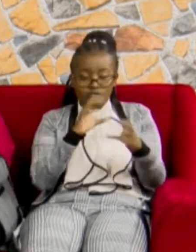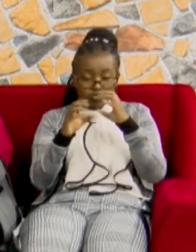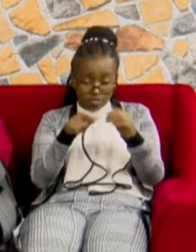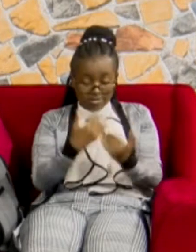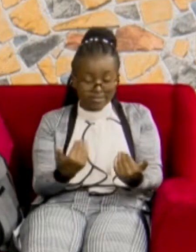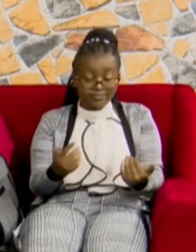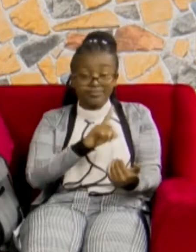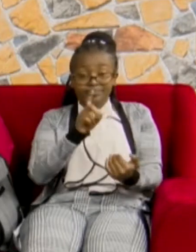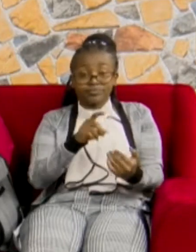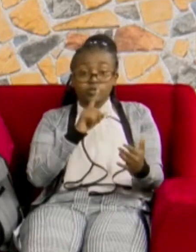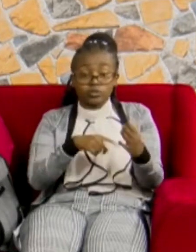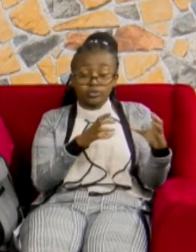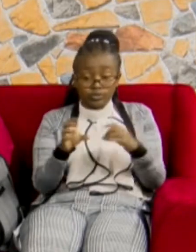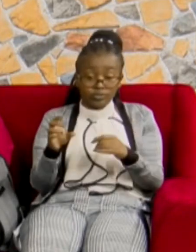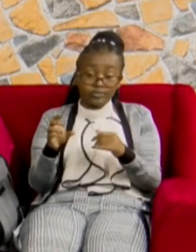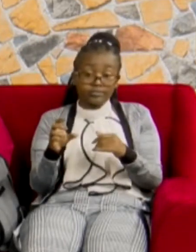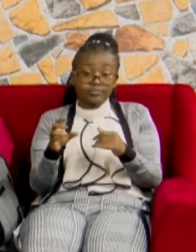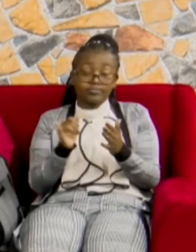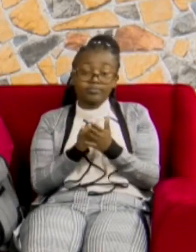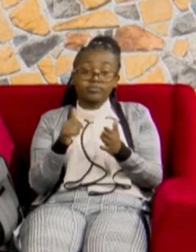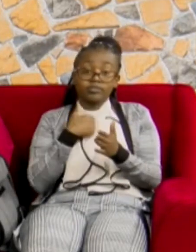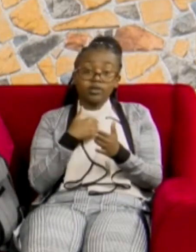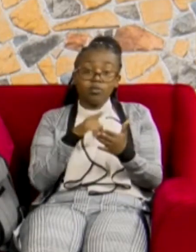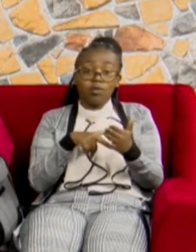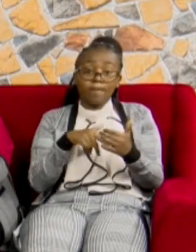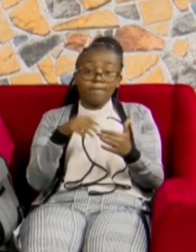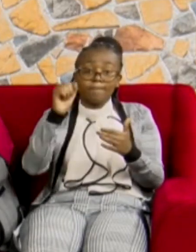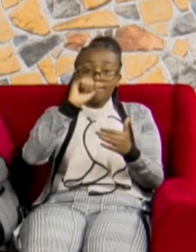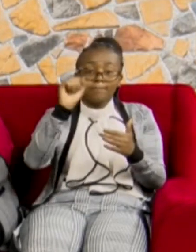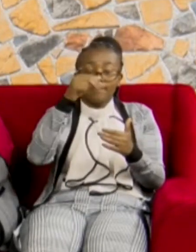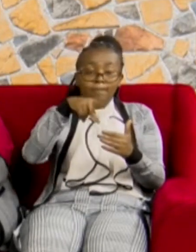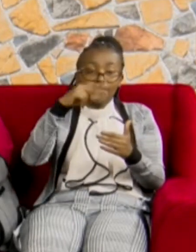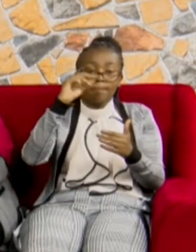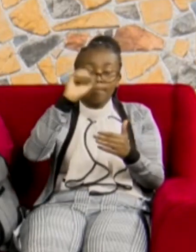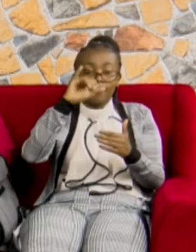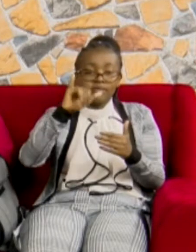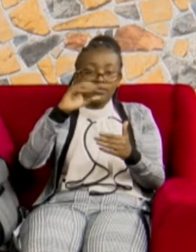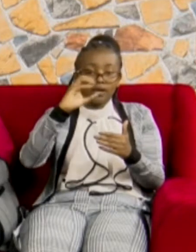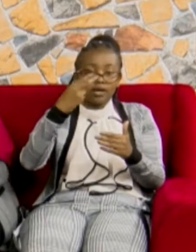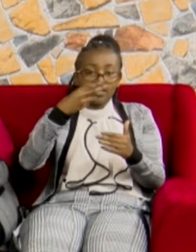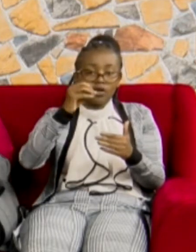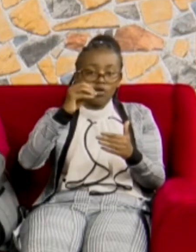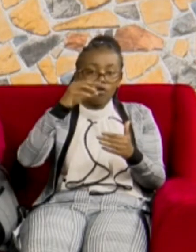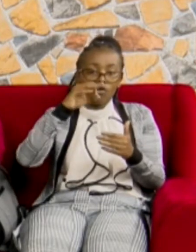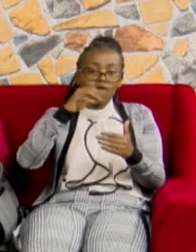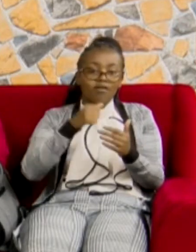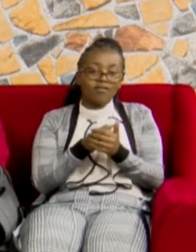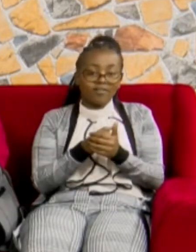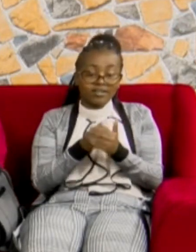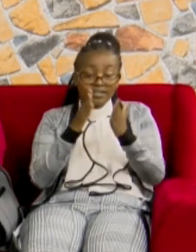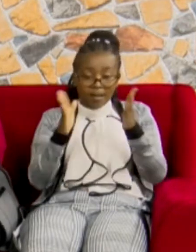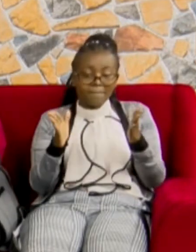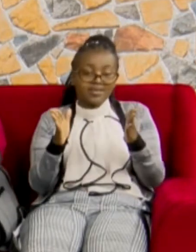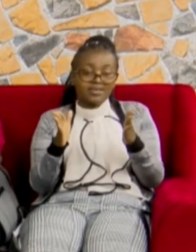what we are doing is that we have what's called the psychopharmacology clinic. Sorry, it's just a big